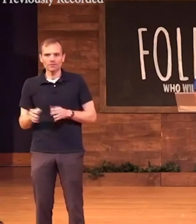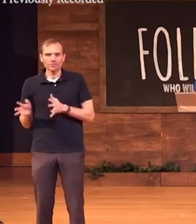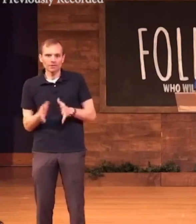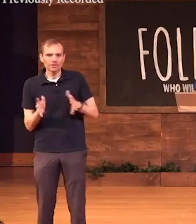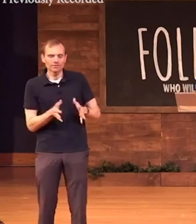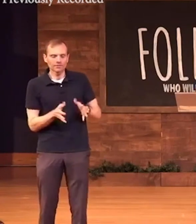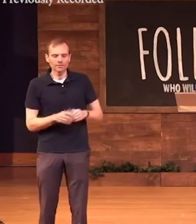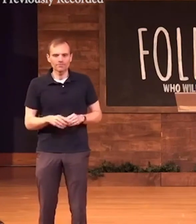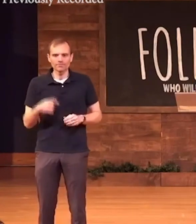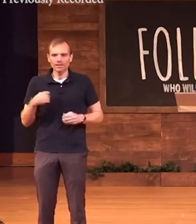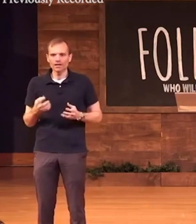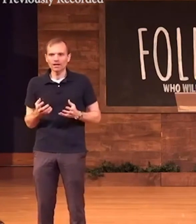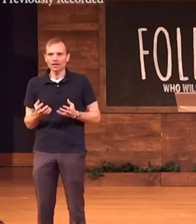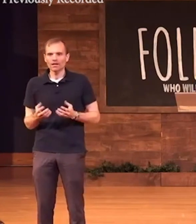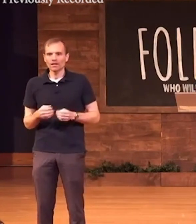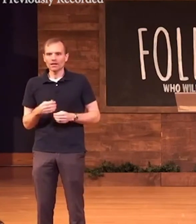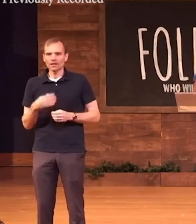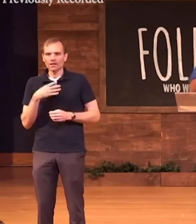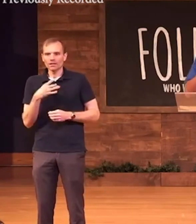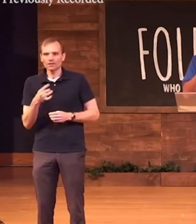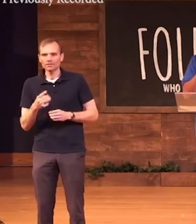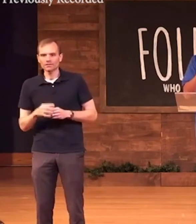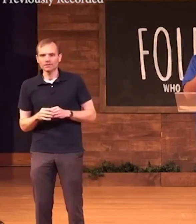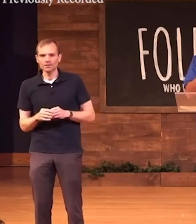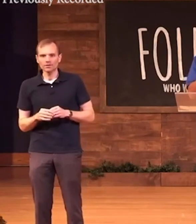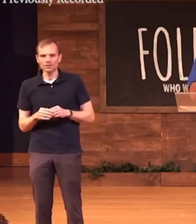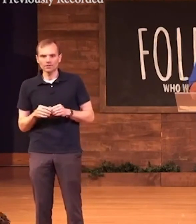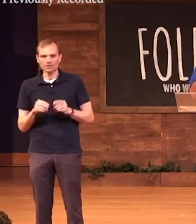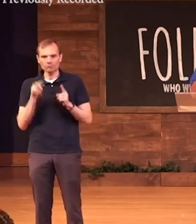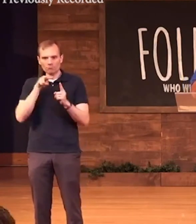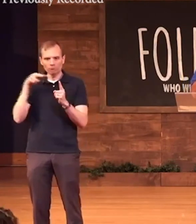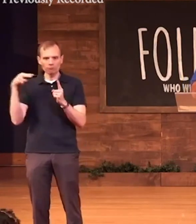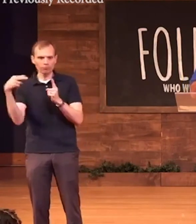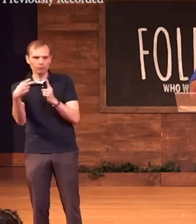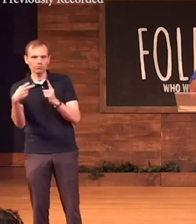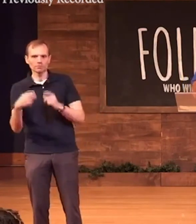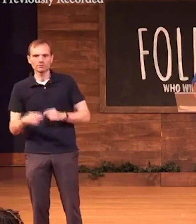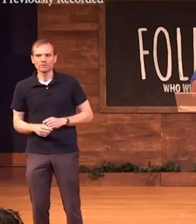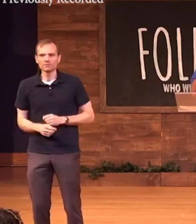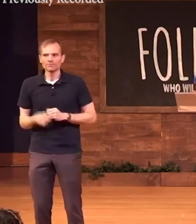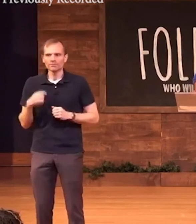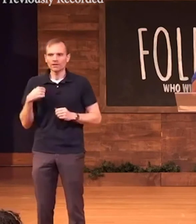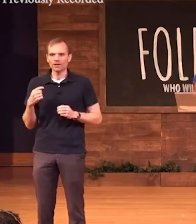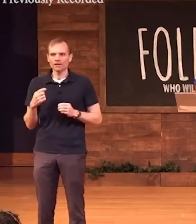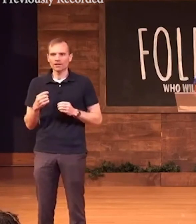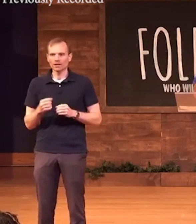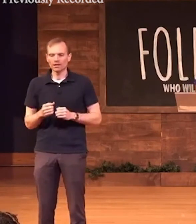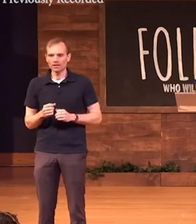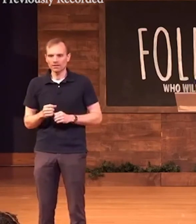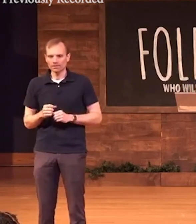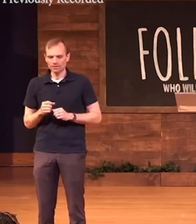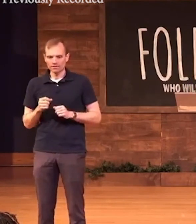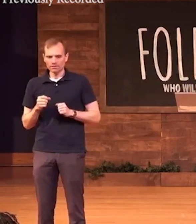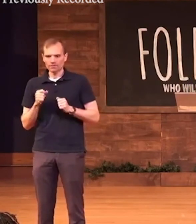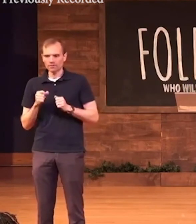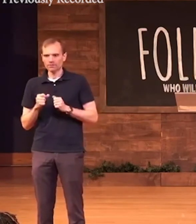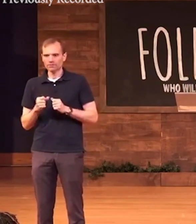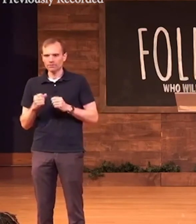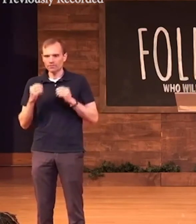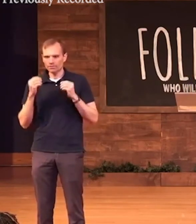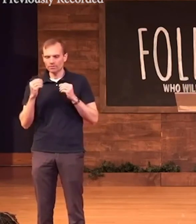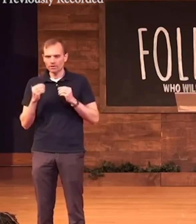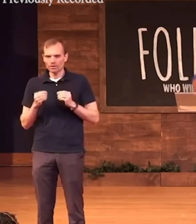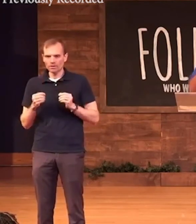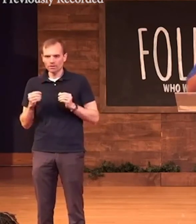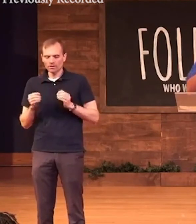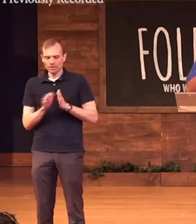I like to look at things in odd ways. One of those ways is science when it comes to Bible. I like to approach the Bible from faith,